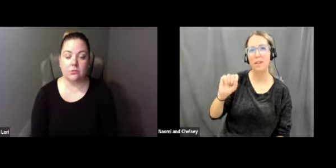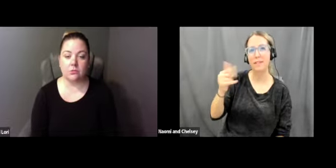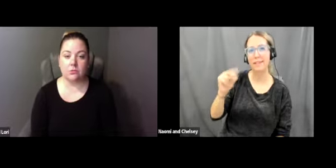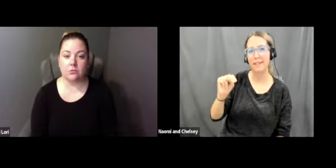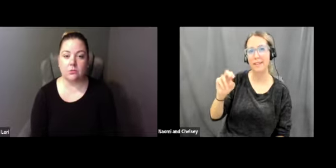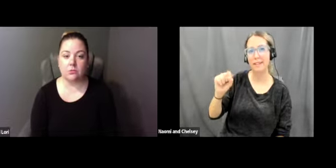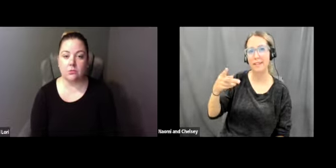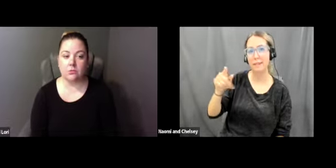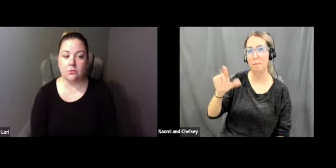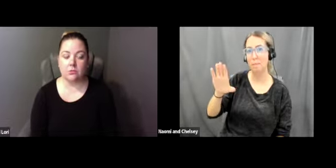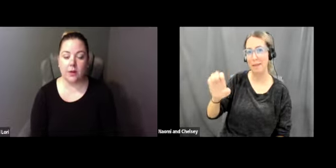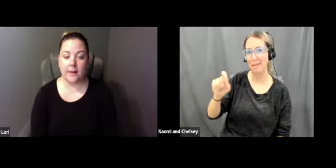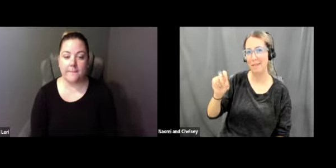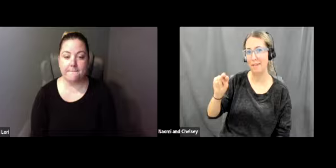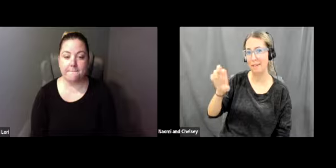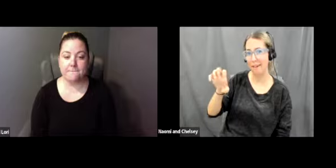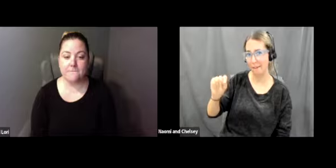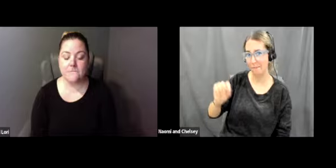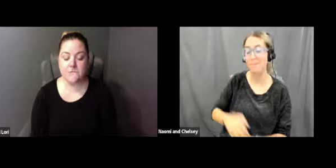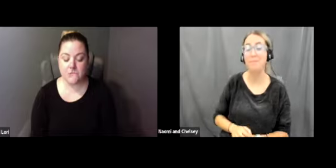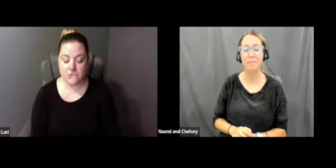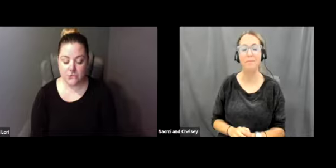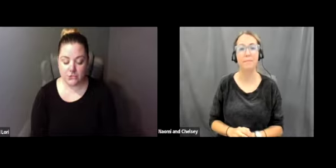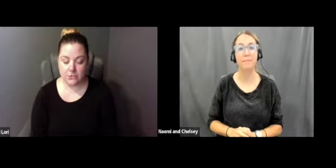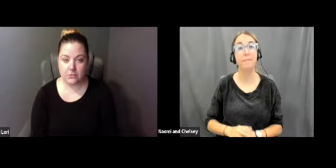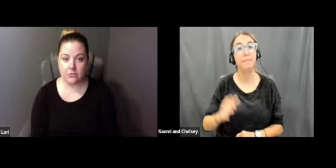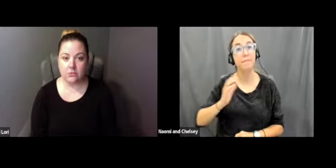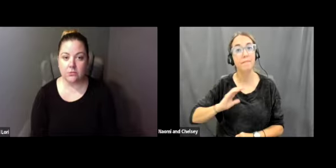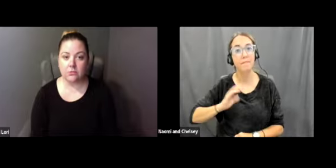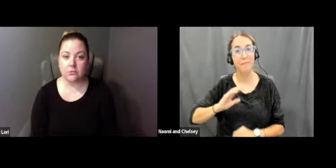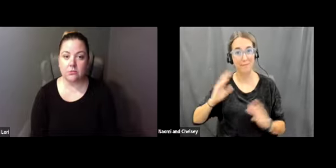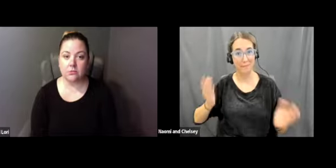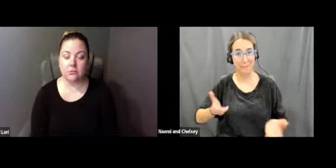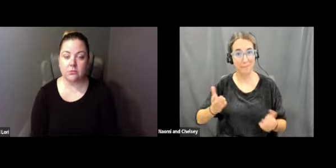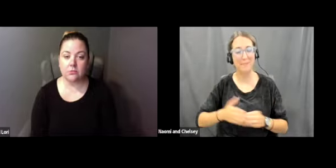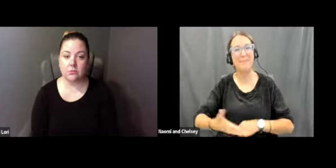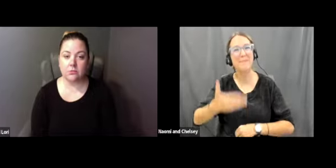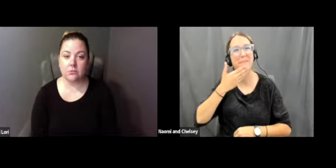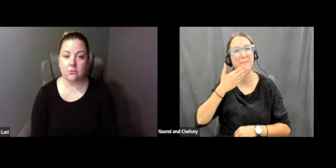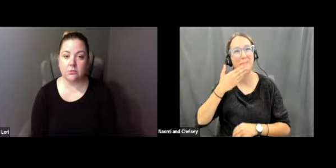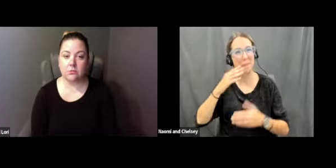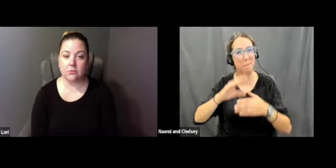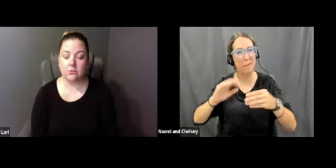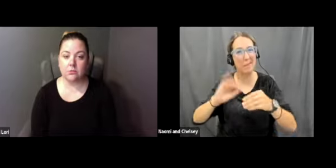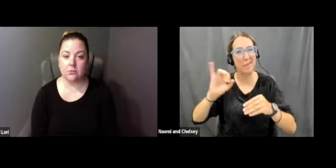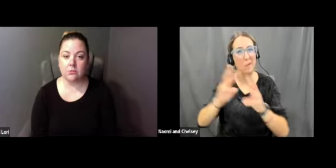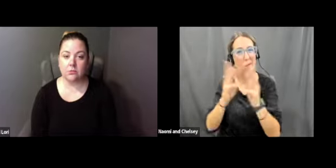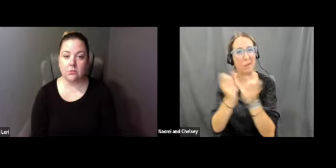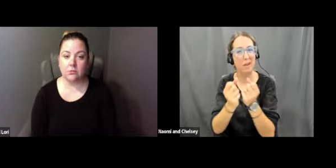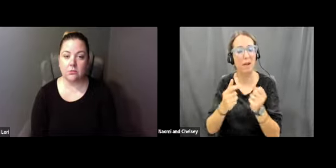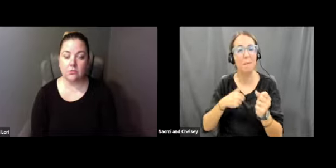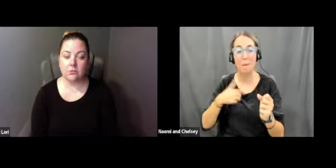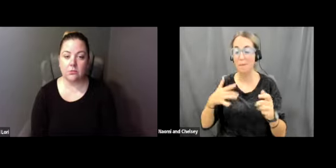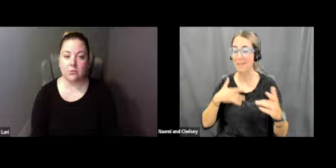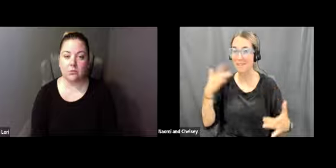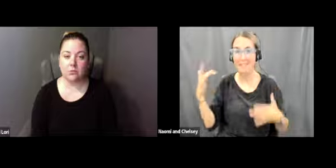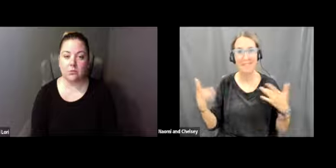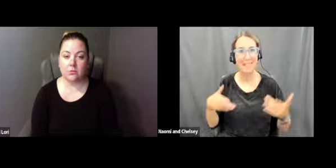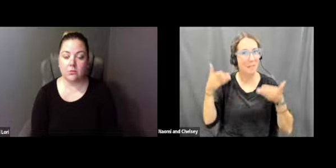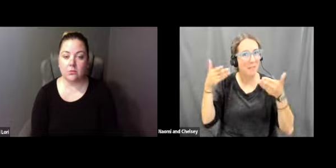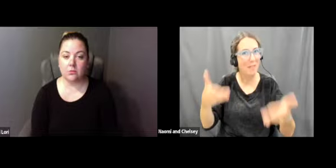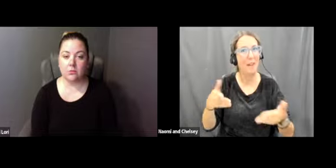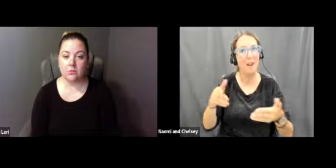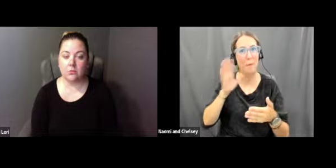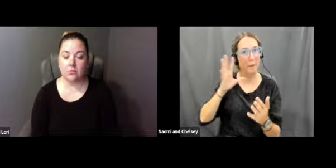so glad you brought that up, Lori, that we're hosting this workshop. I'm so excited to be there, and I'm looking forward to all the learning that's going to happen